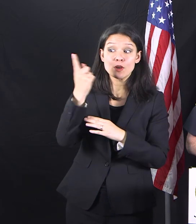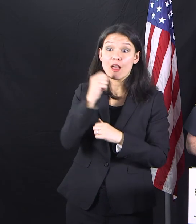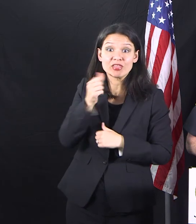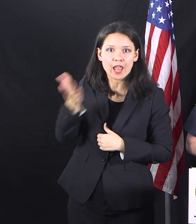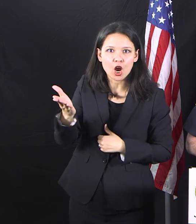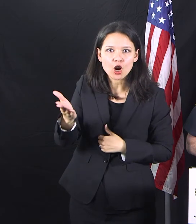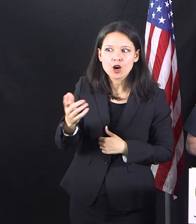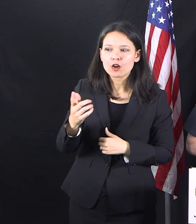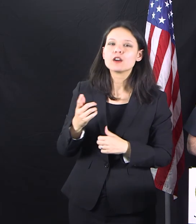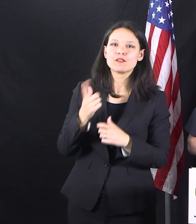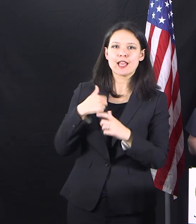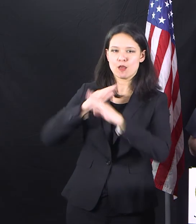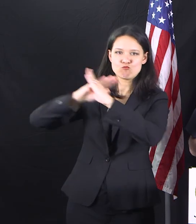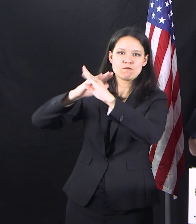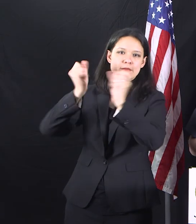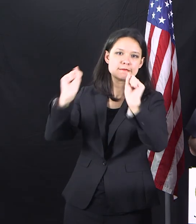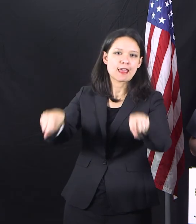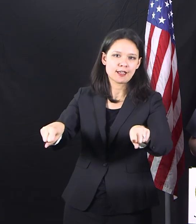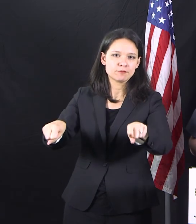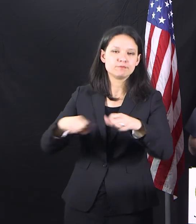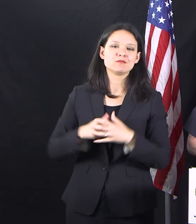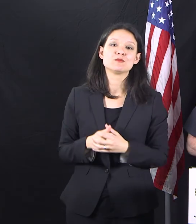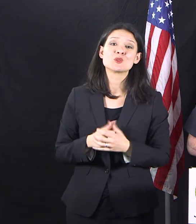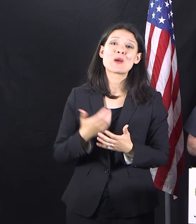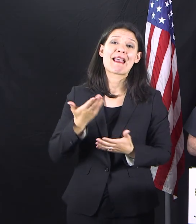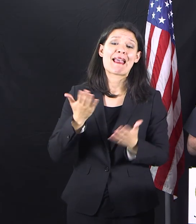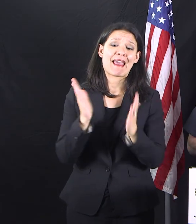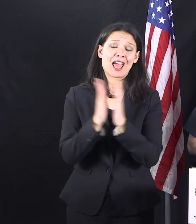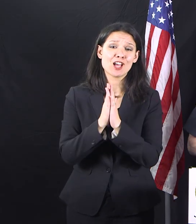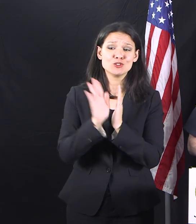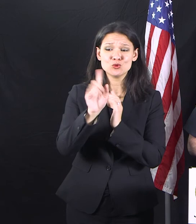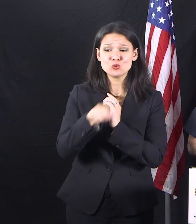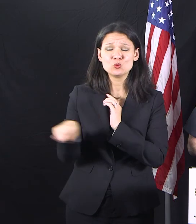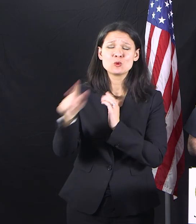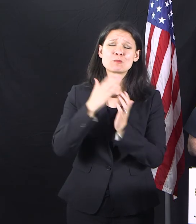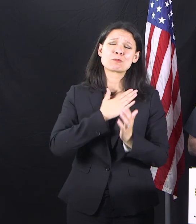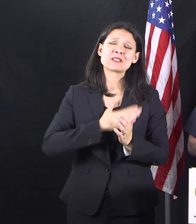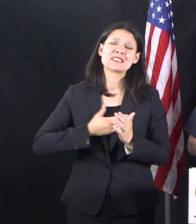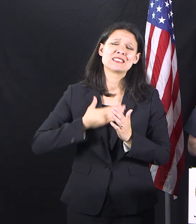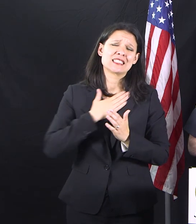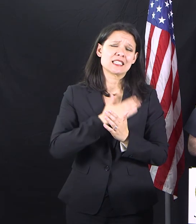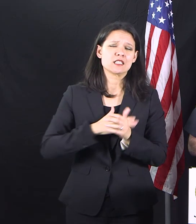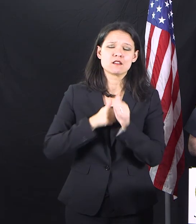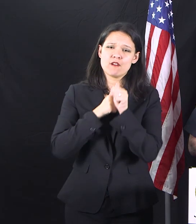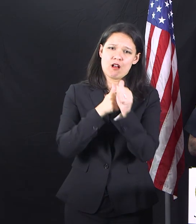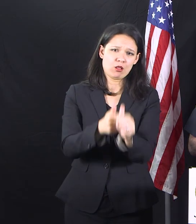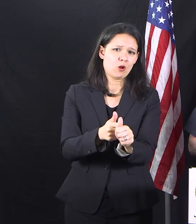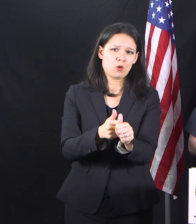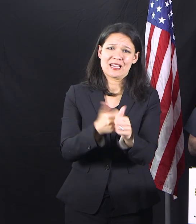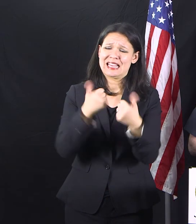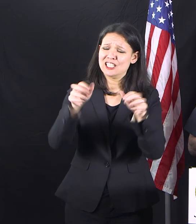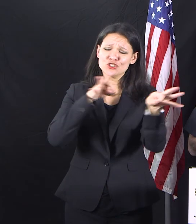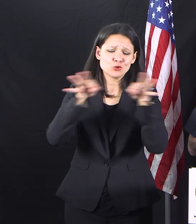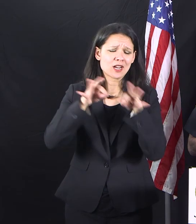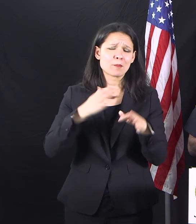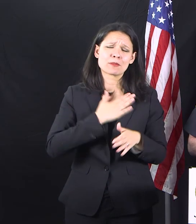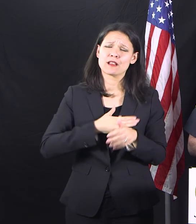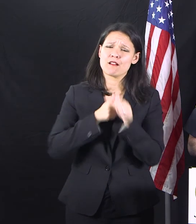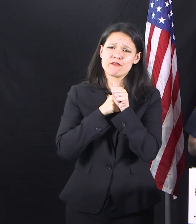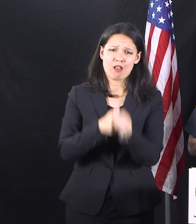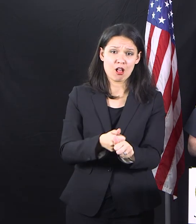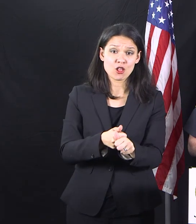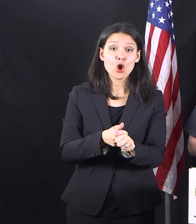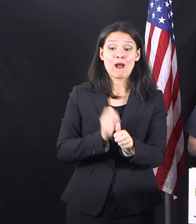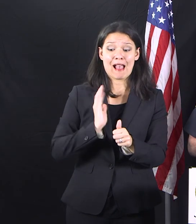And we ask for adherence. We appreciate everything you've done. I can't tell you enough about the great job the